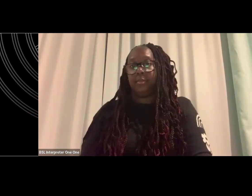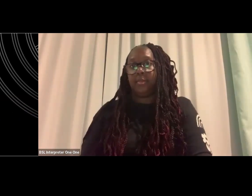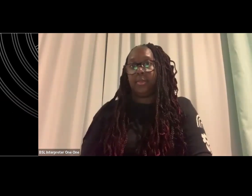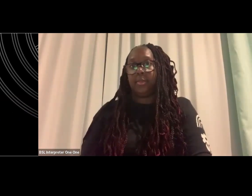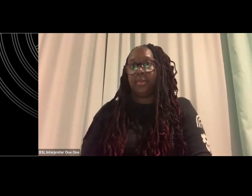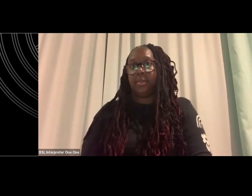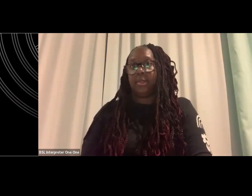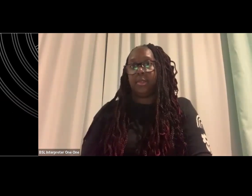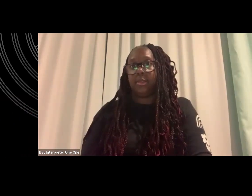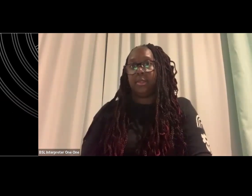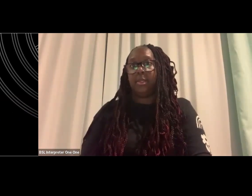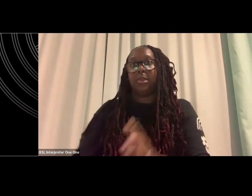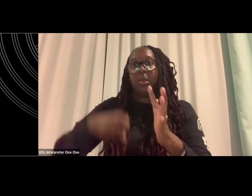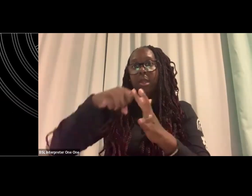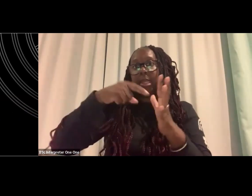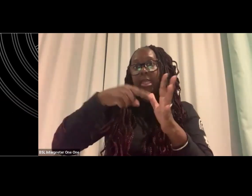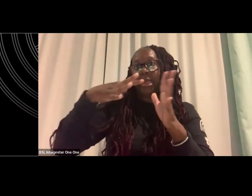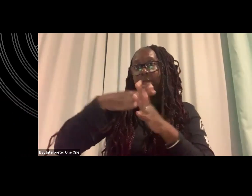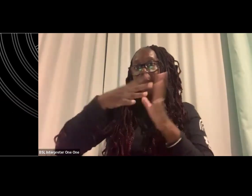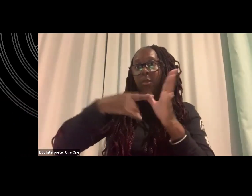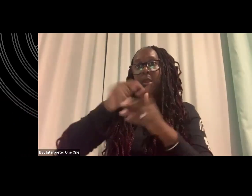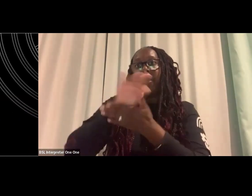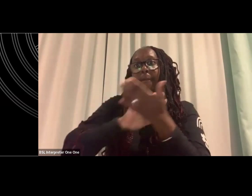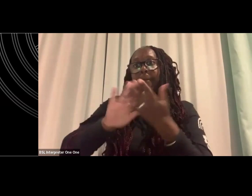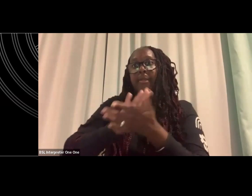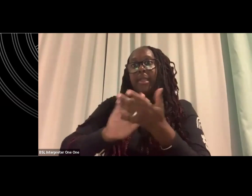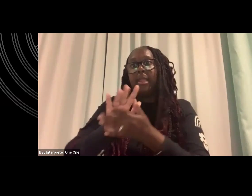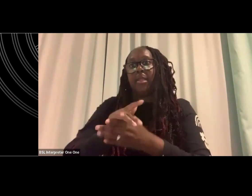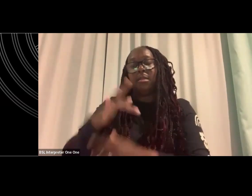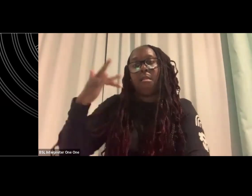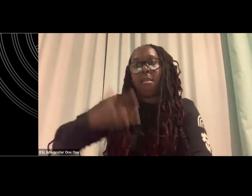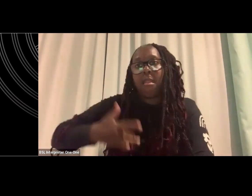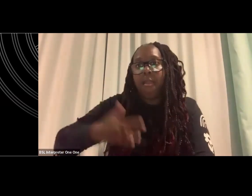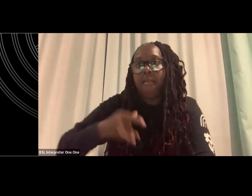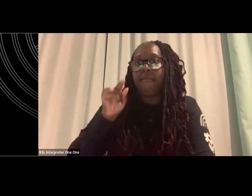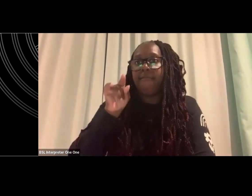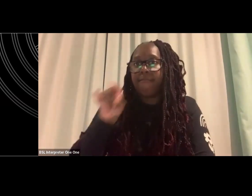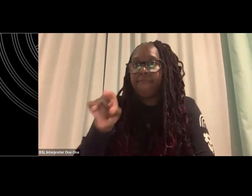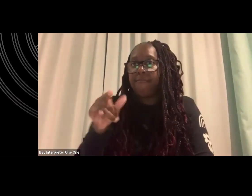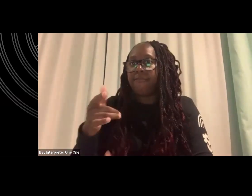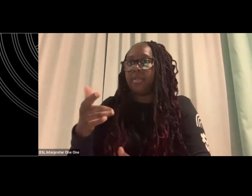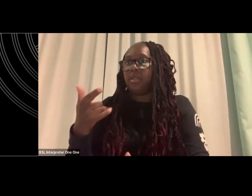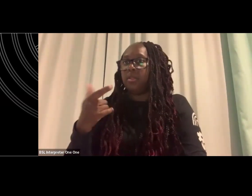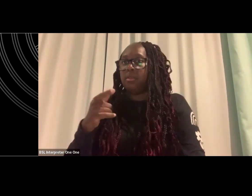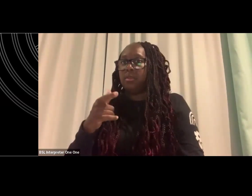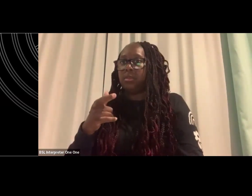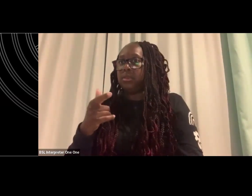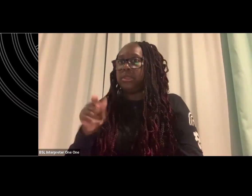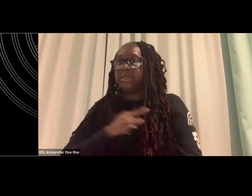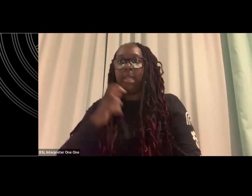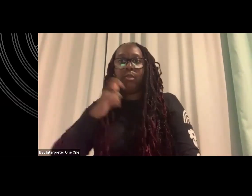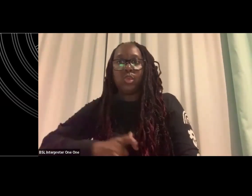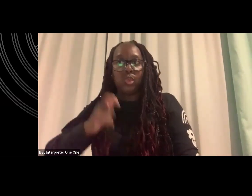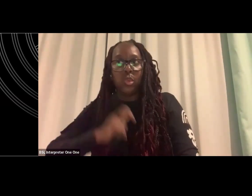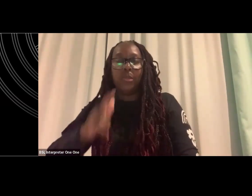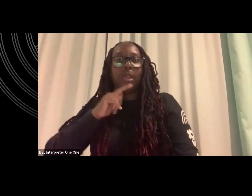describe as the intrinsic quality of life determinants. So those are the wairoa, taiao, and human